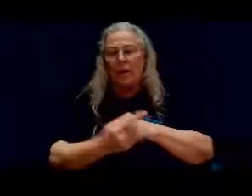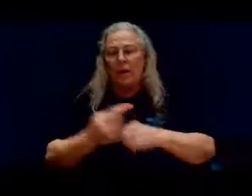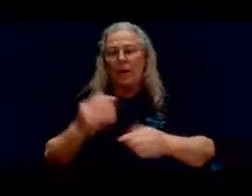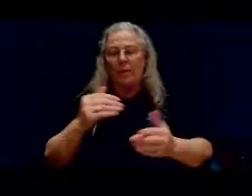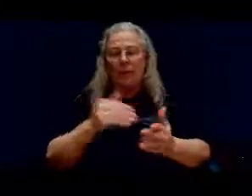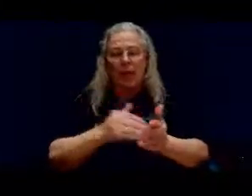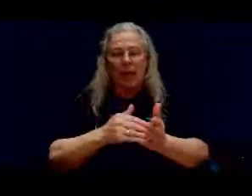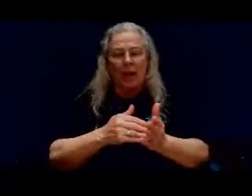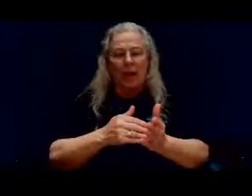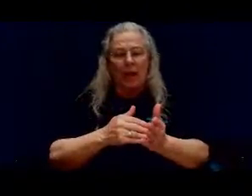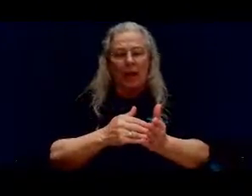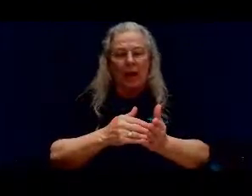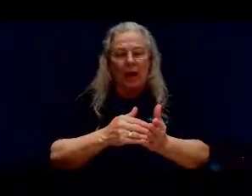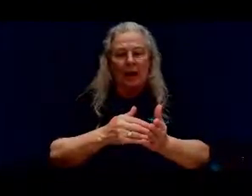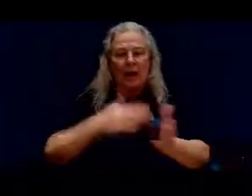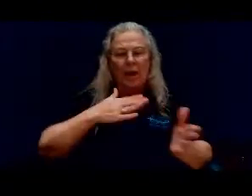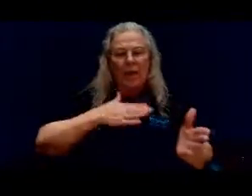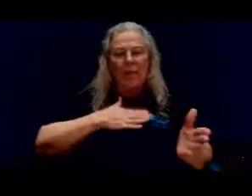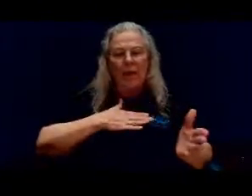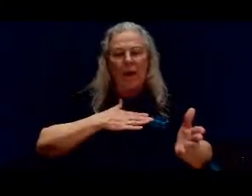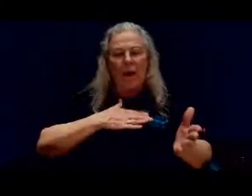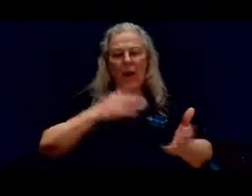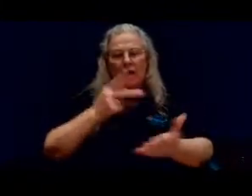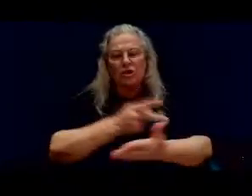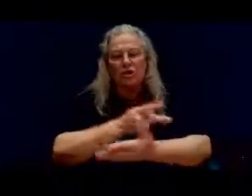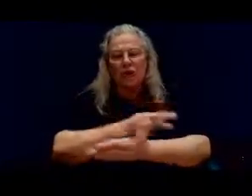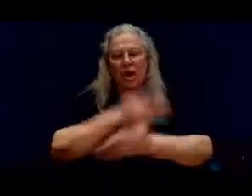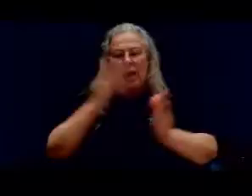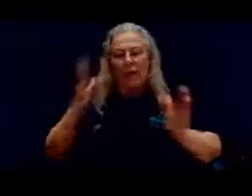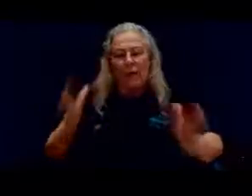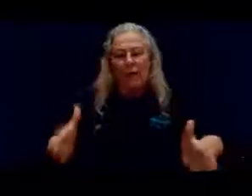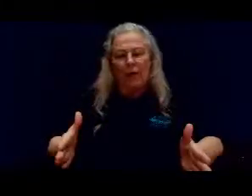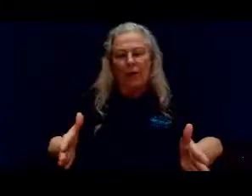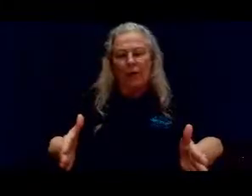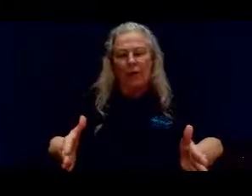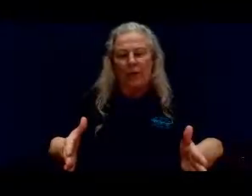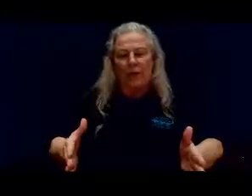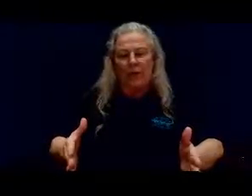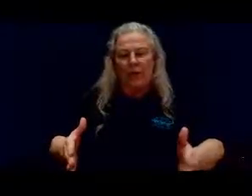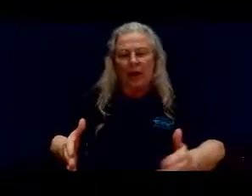me back. My shepherd is